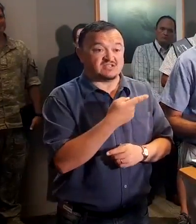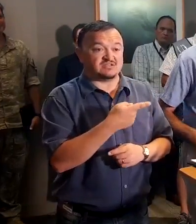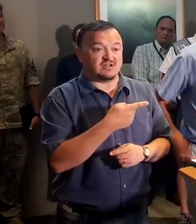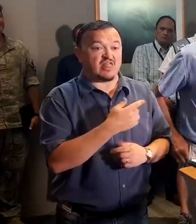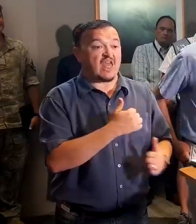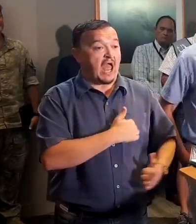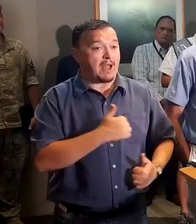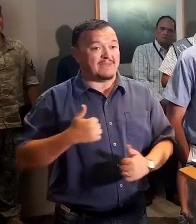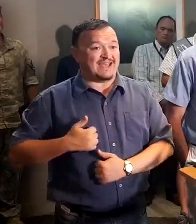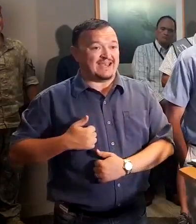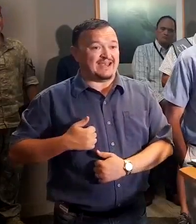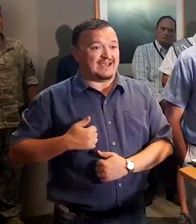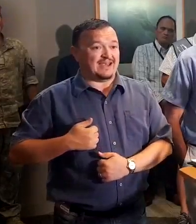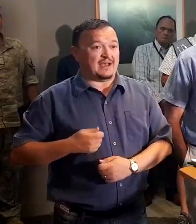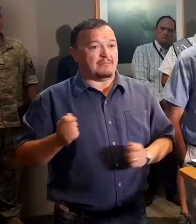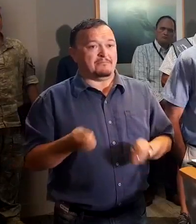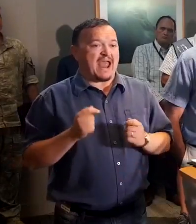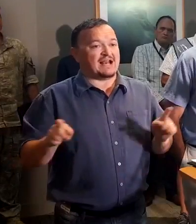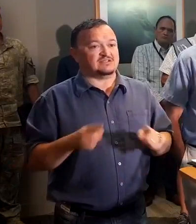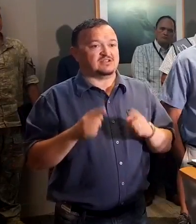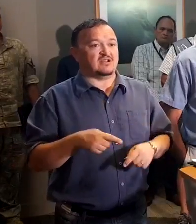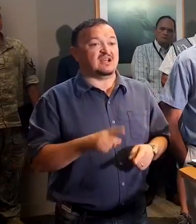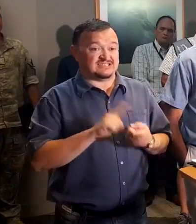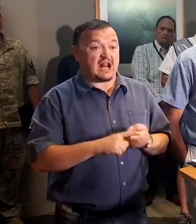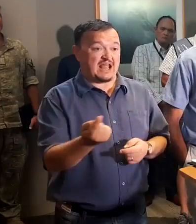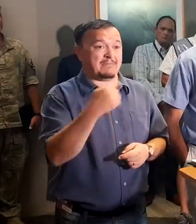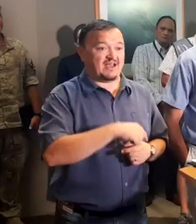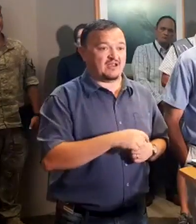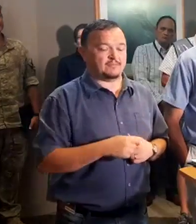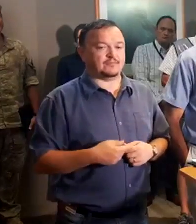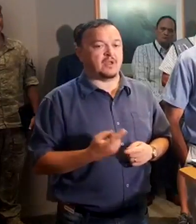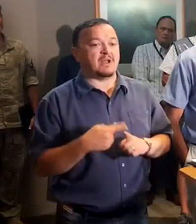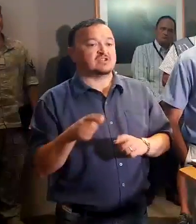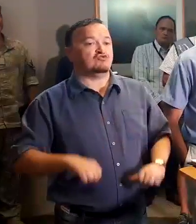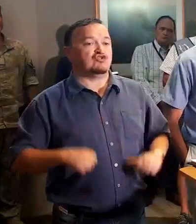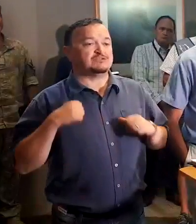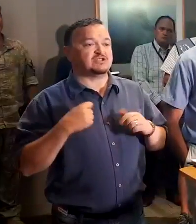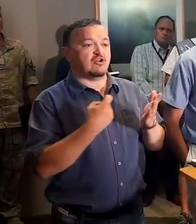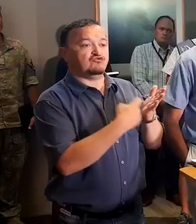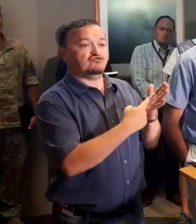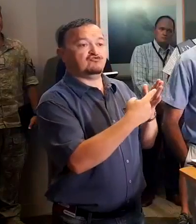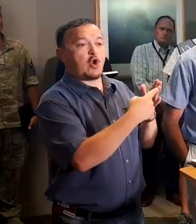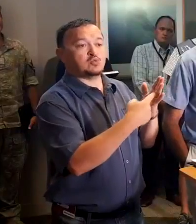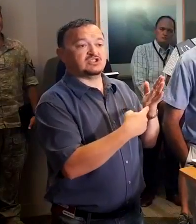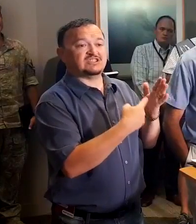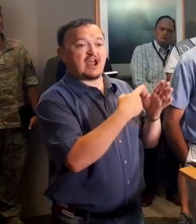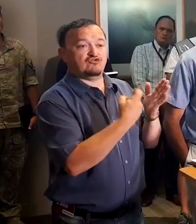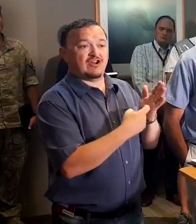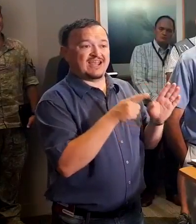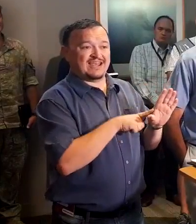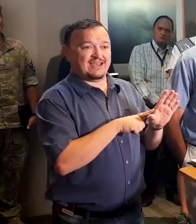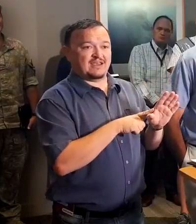coming in, and the Richmond Rotary, thank you very much for organising this, has got them coming into the